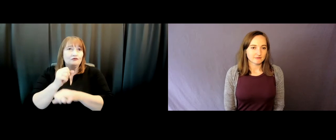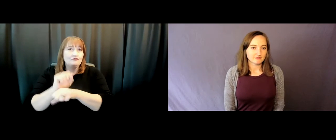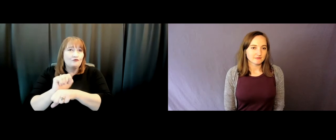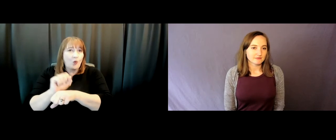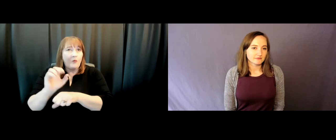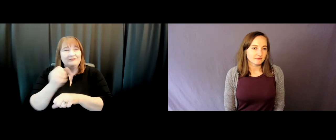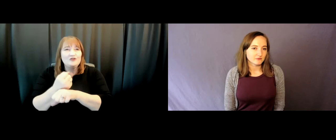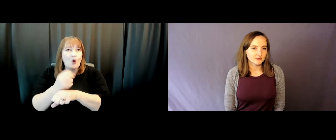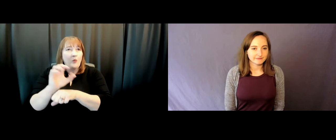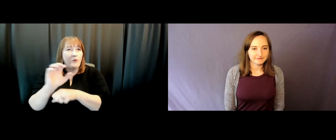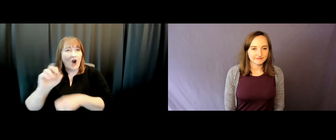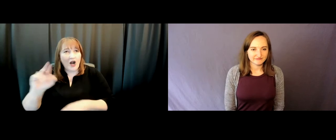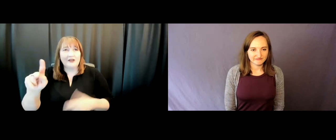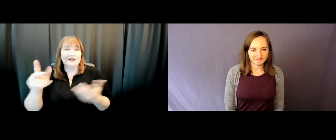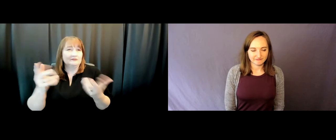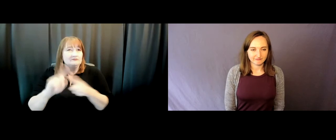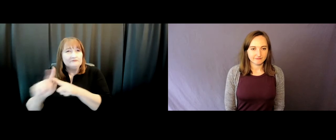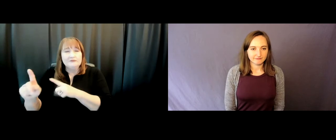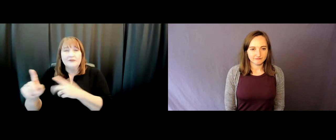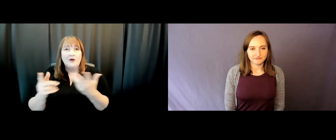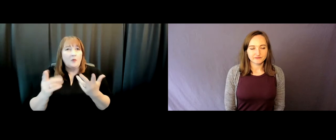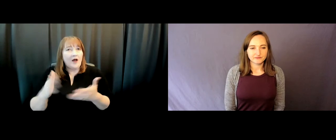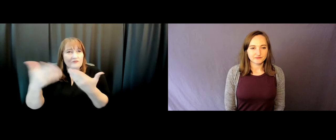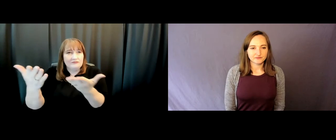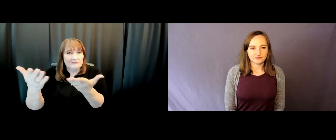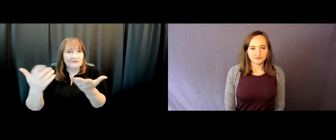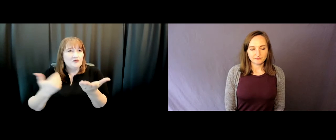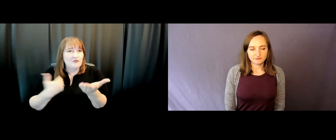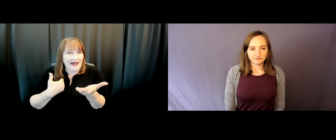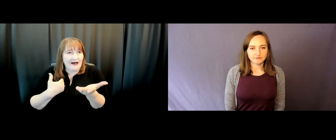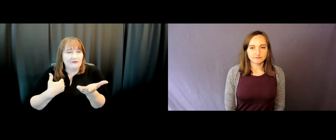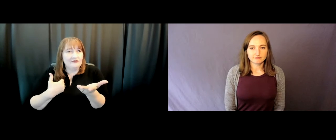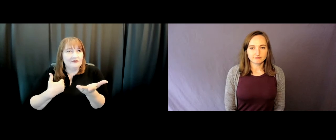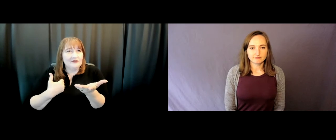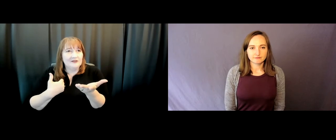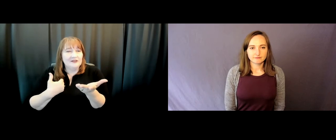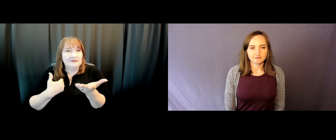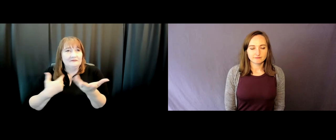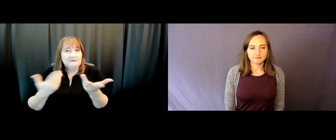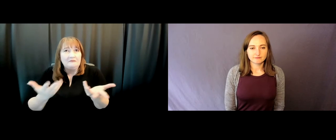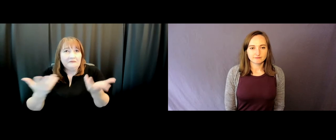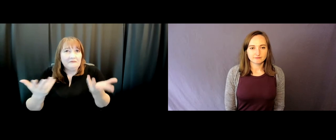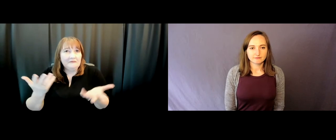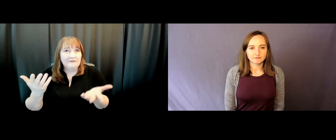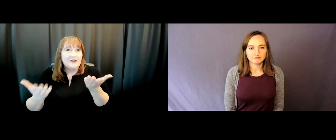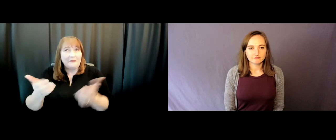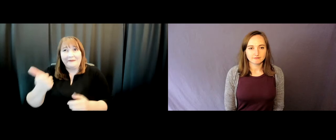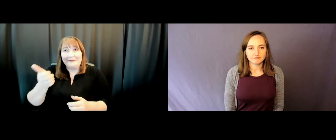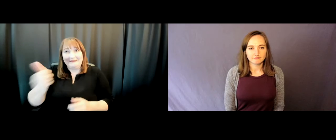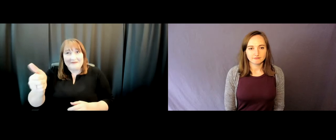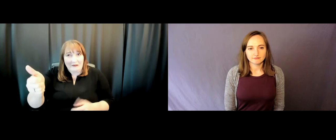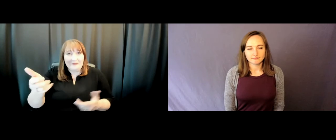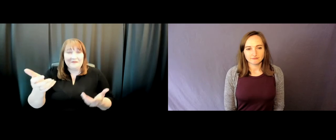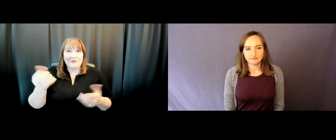what recommendations do you have for them for maybe themselves or